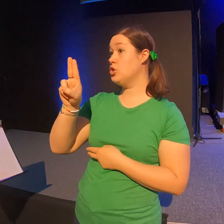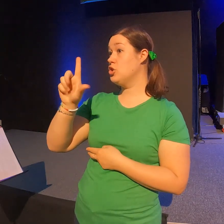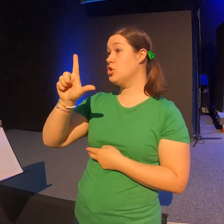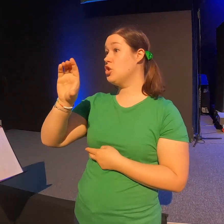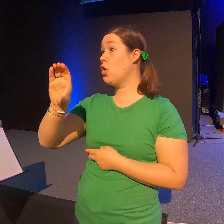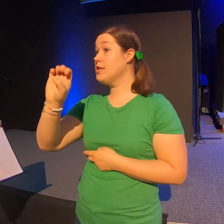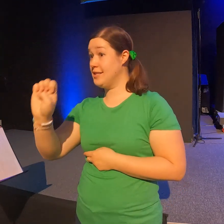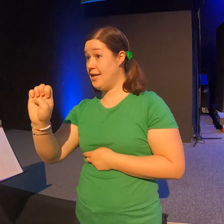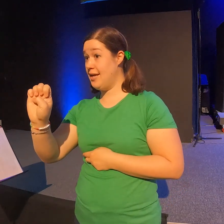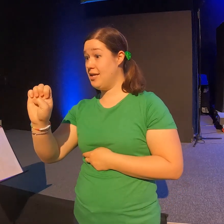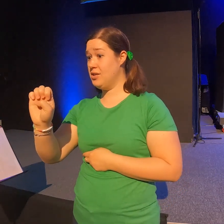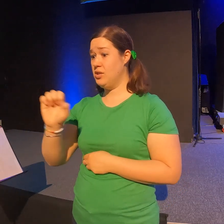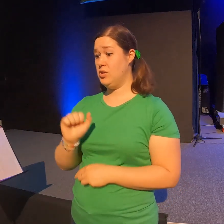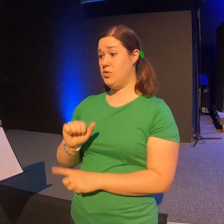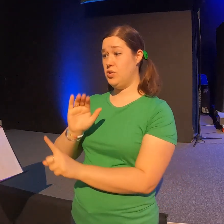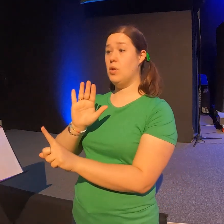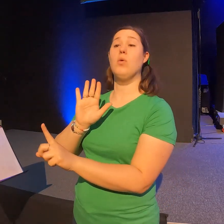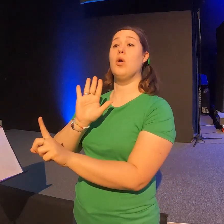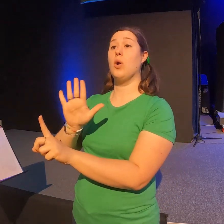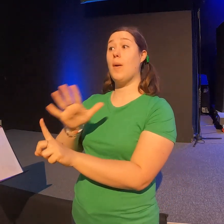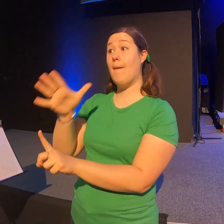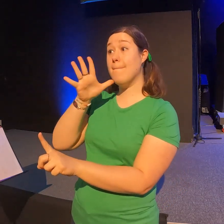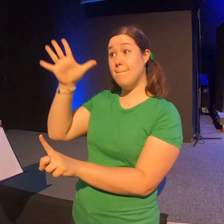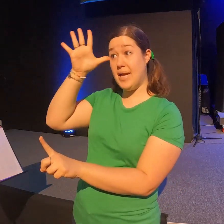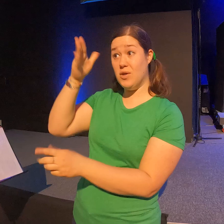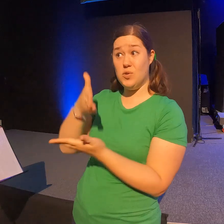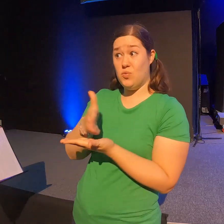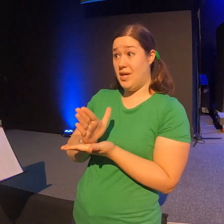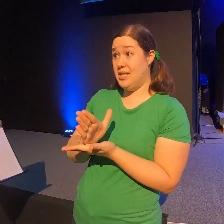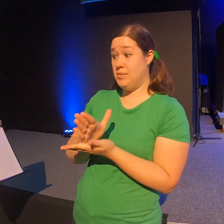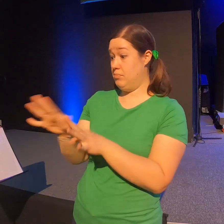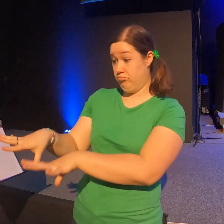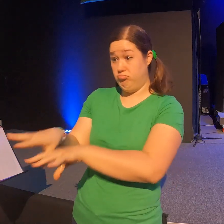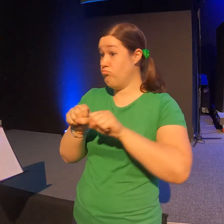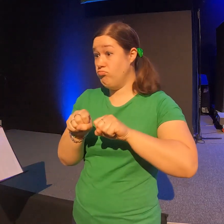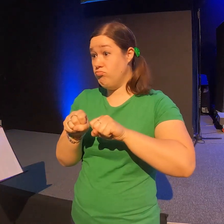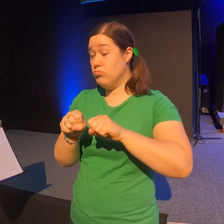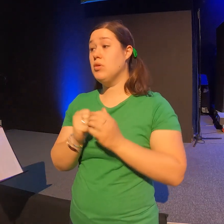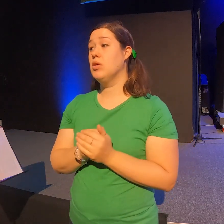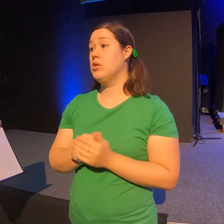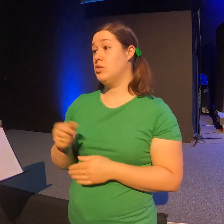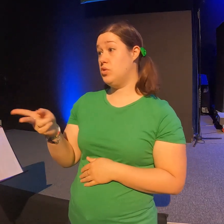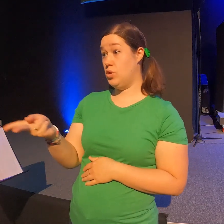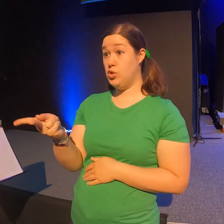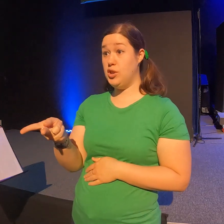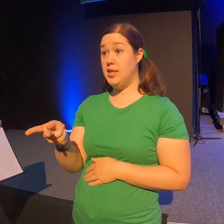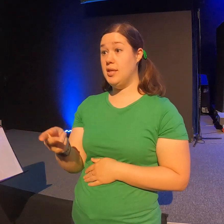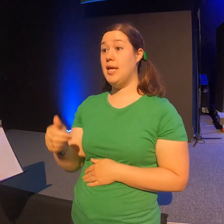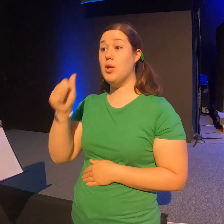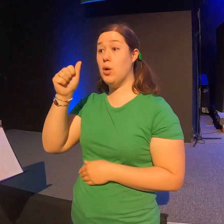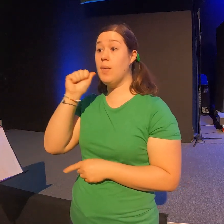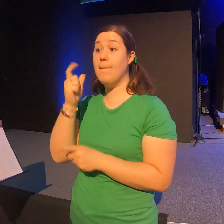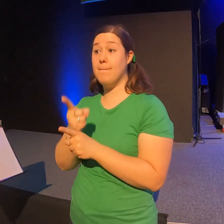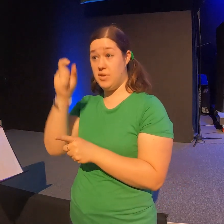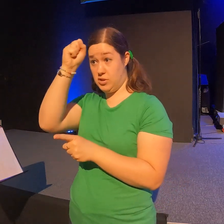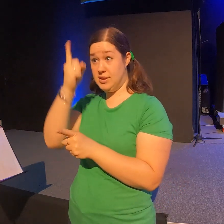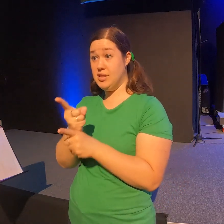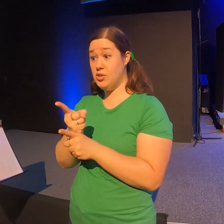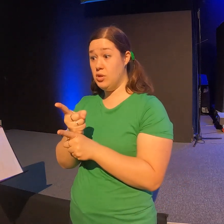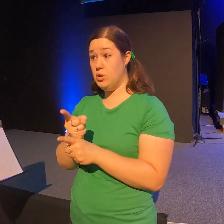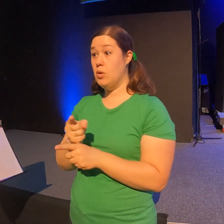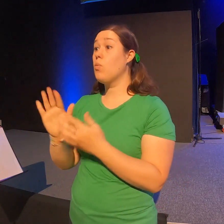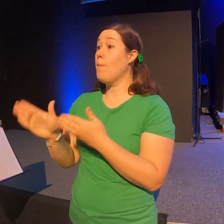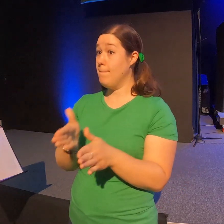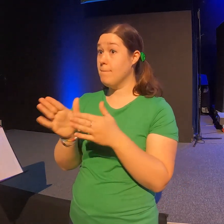Unfortunately, Dulce's parental rights had been taken away, and she and her siblings were on a path to be adopted. And unfortunately, the